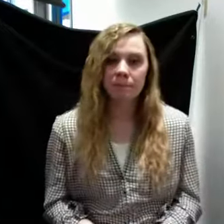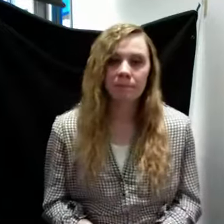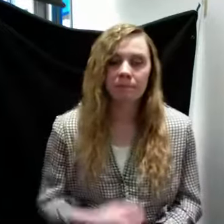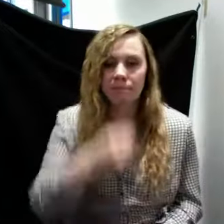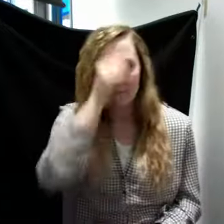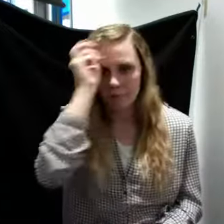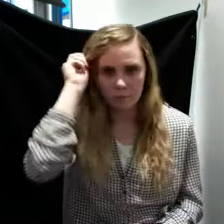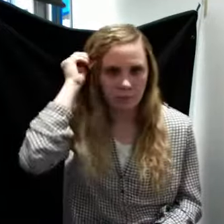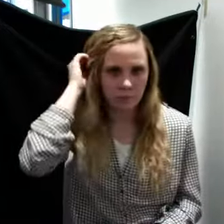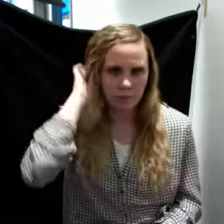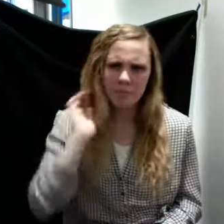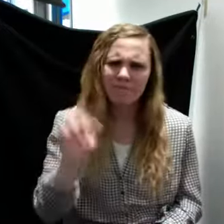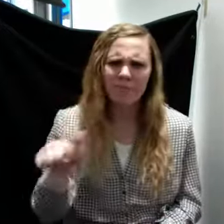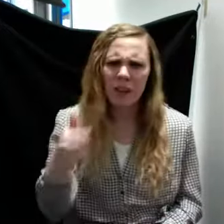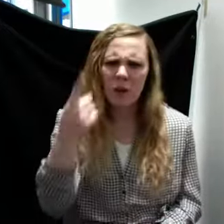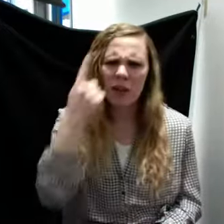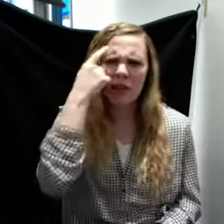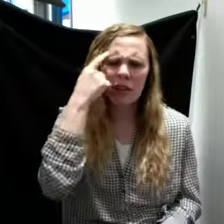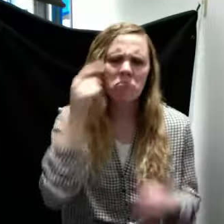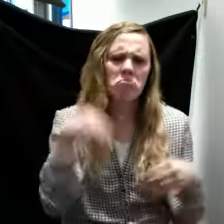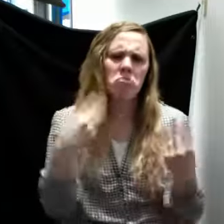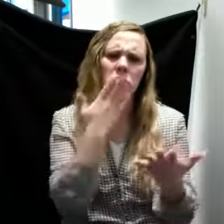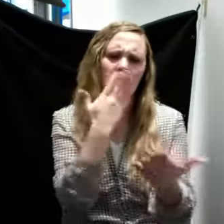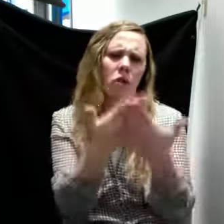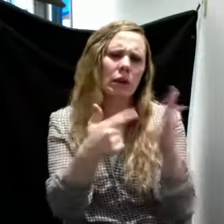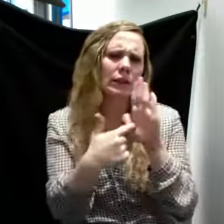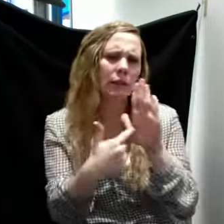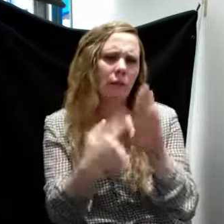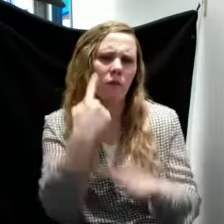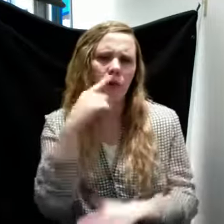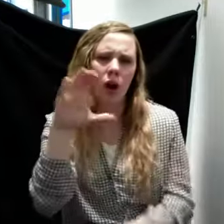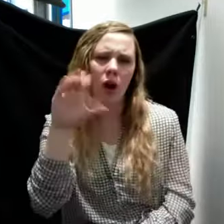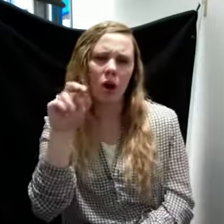Anybody think they can give a good example of condensation?